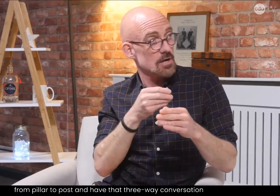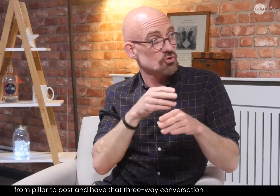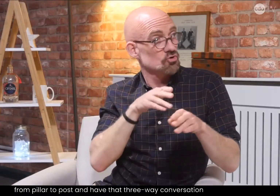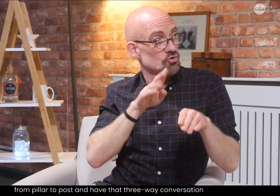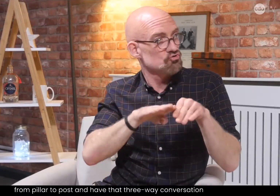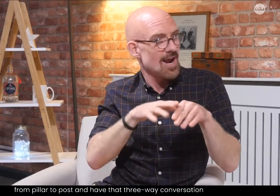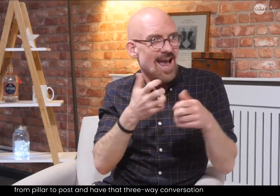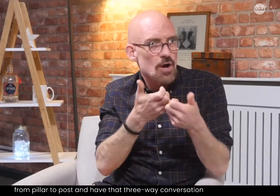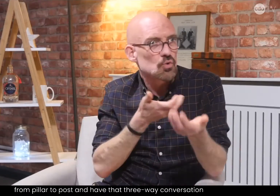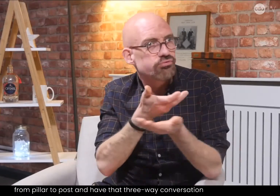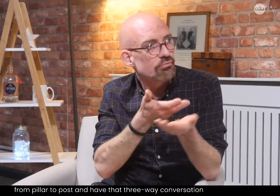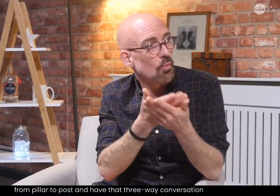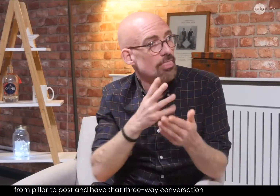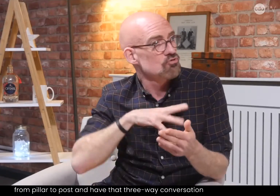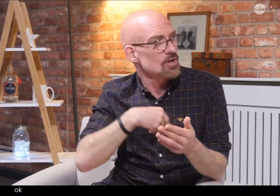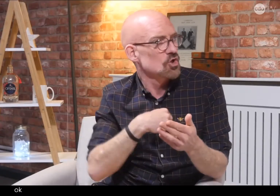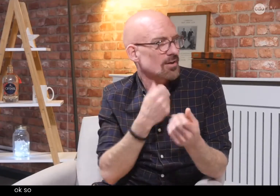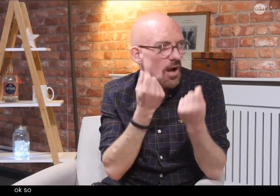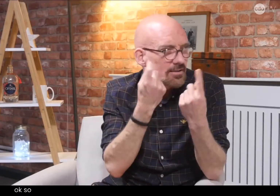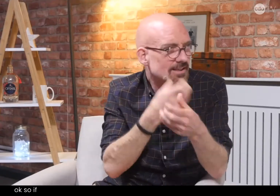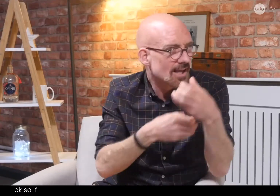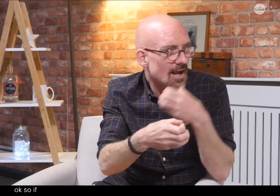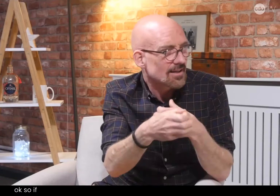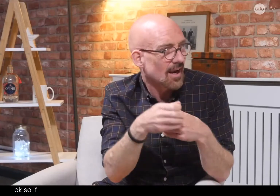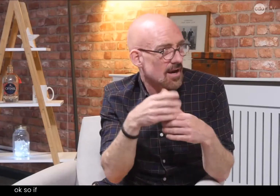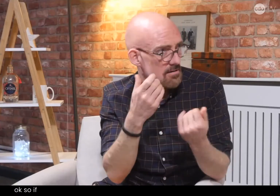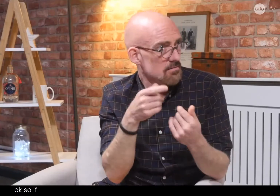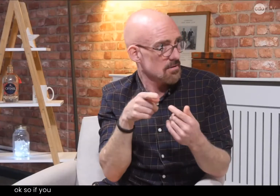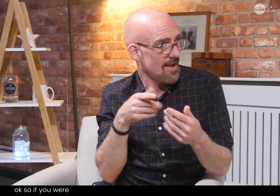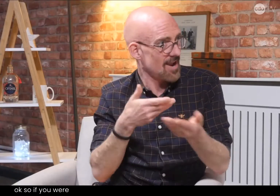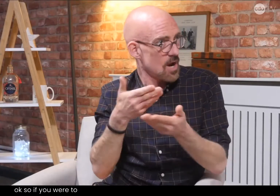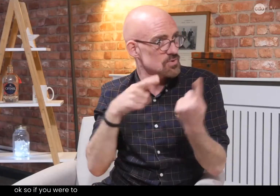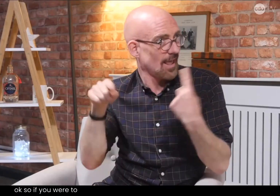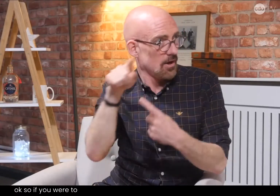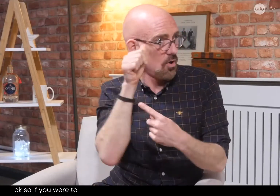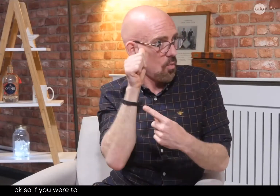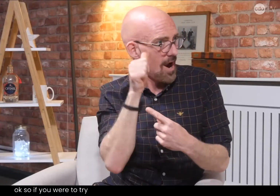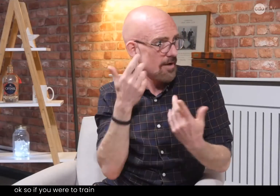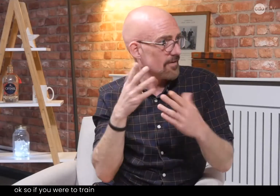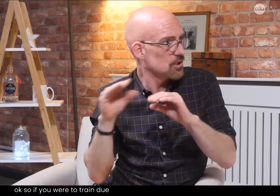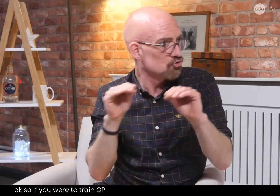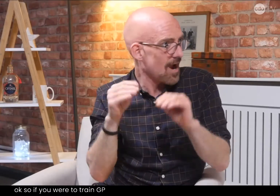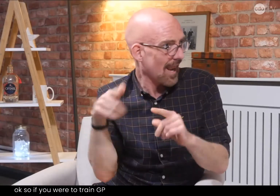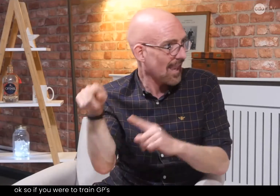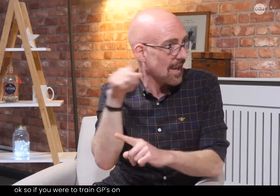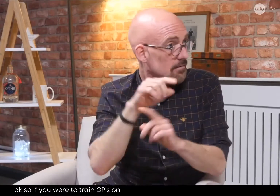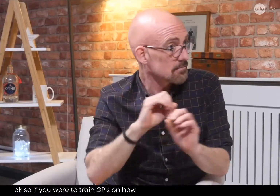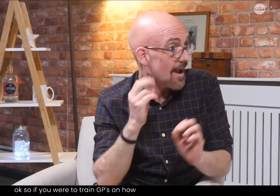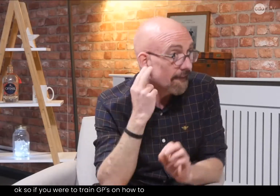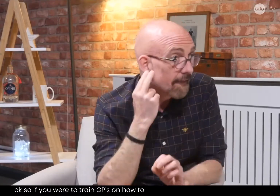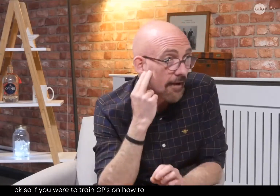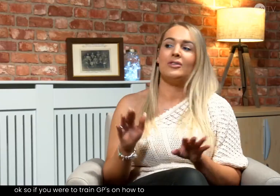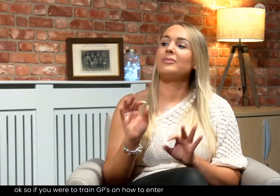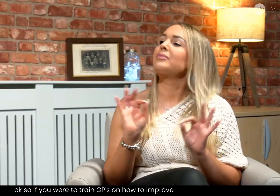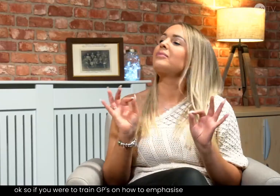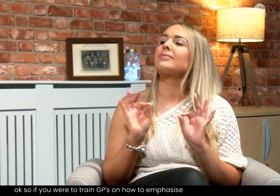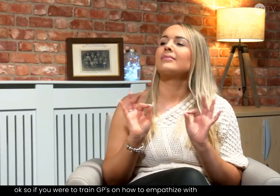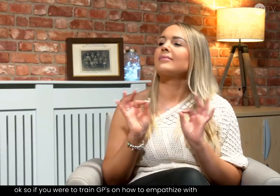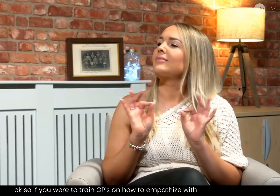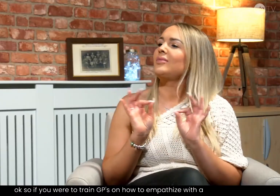Okay, so if you were to train GPs on how to empathise with a transgender person who